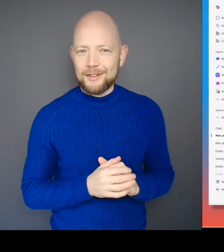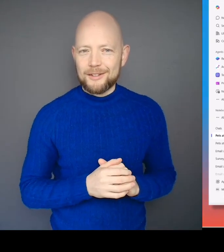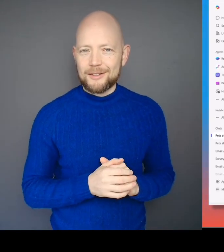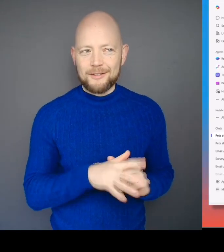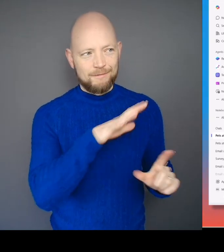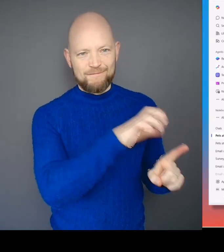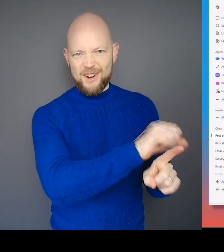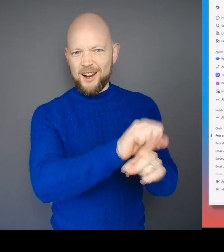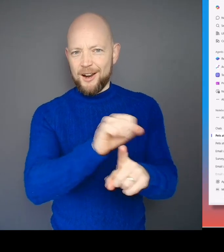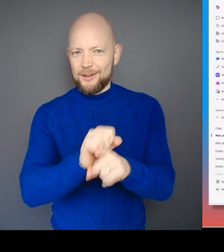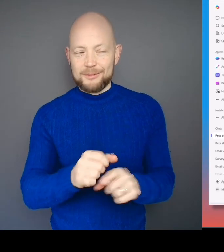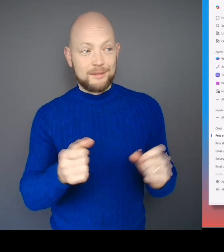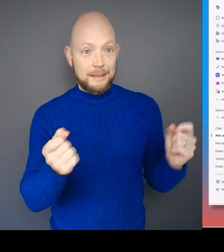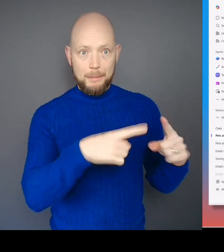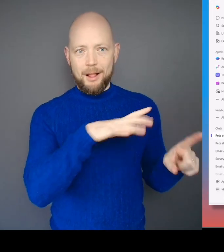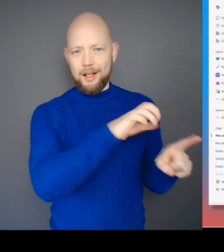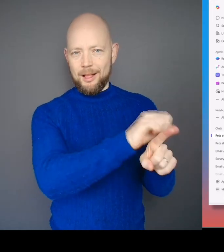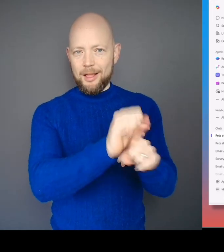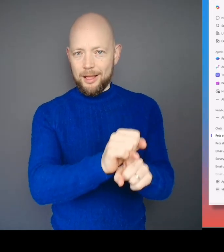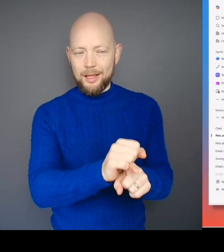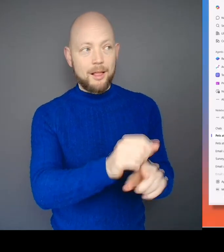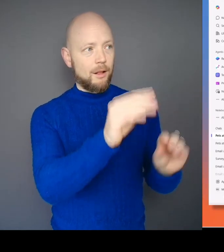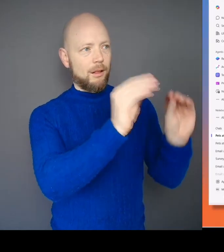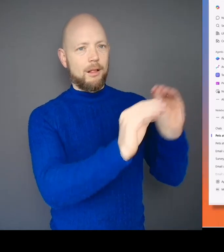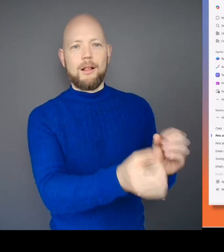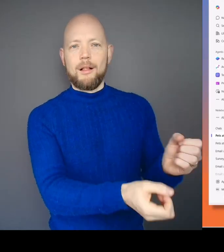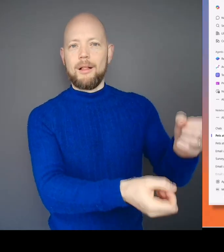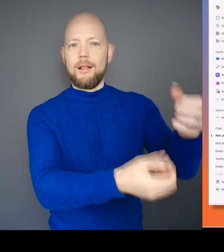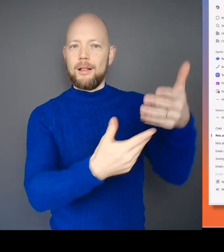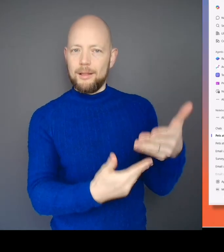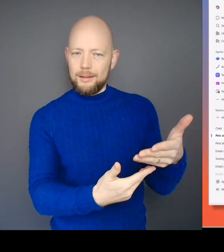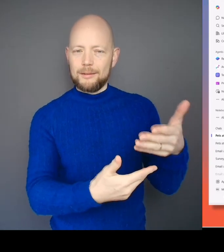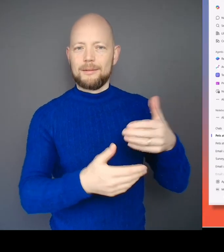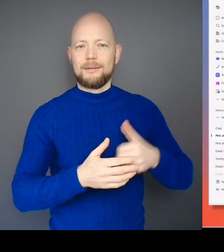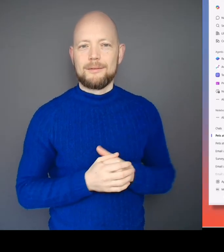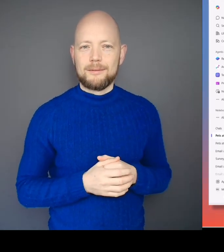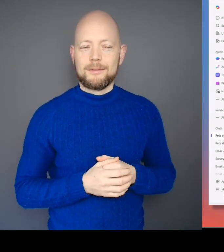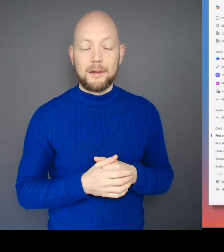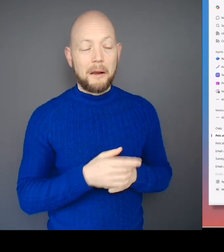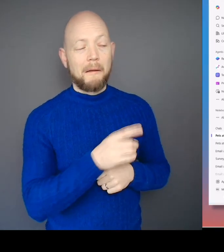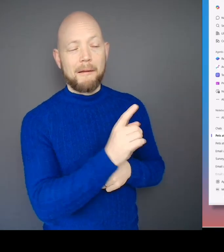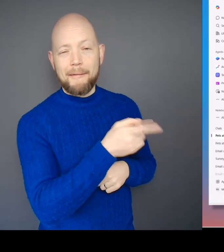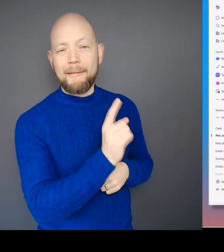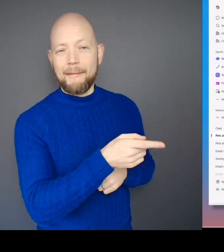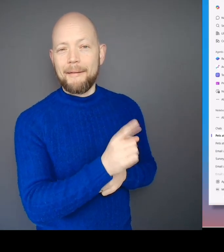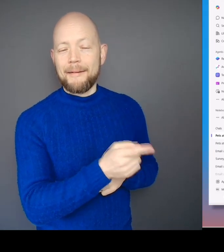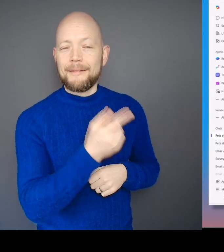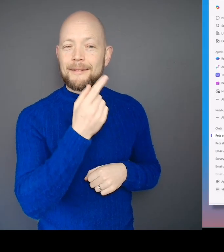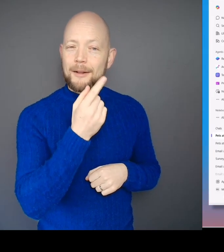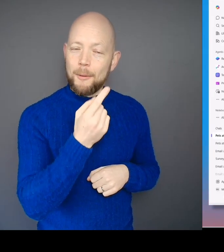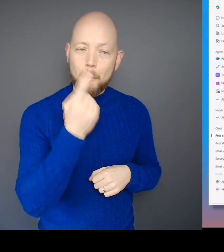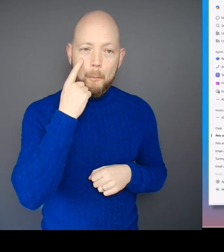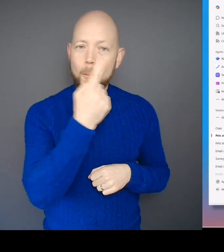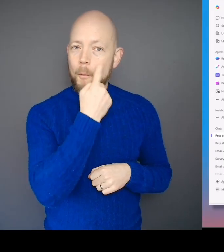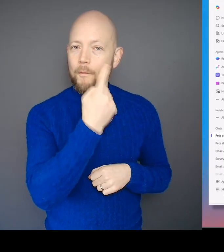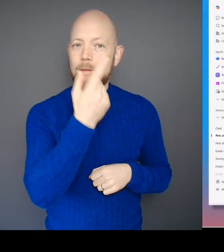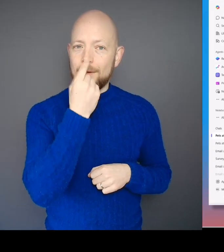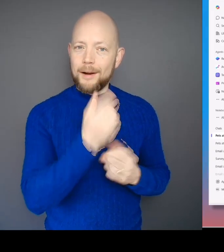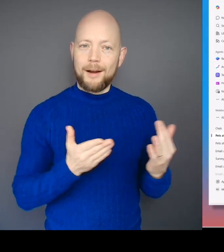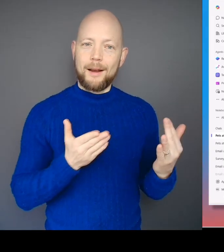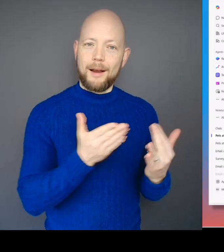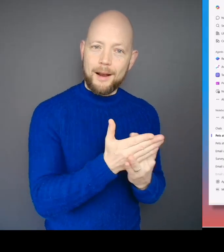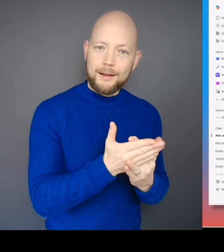got some research, there's an email that's gone back and forth. So you can see there evidence in this response that it's able